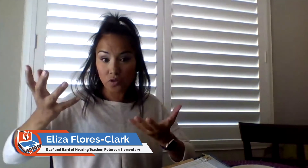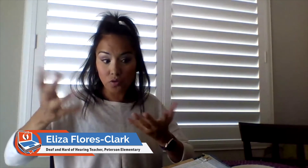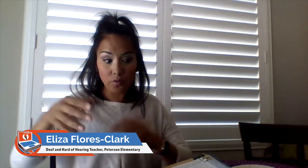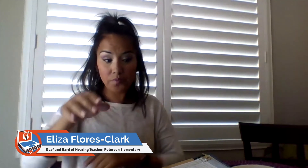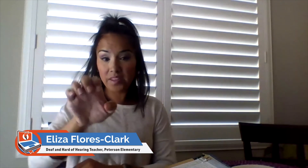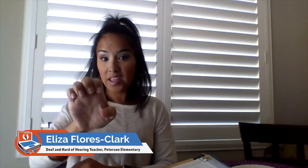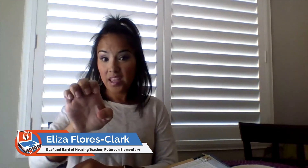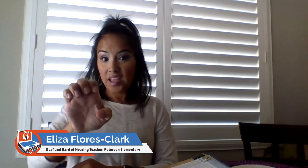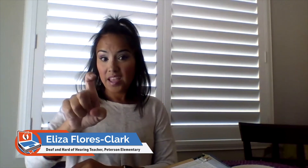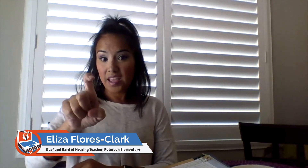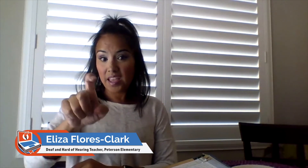informational